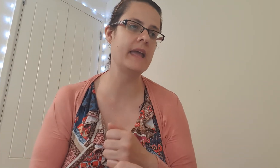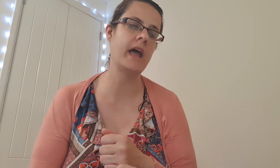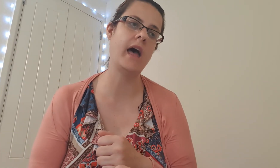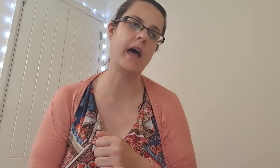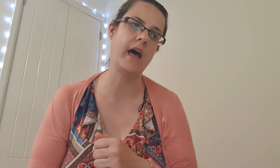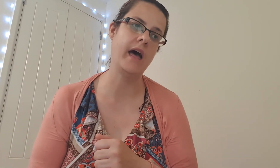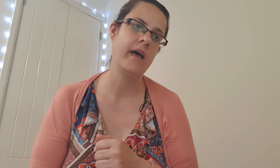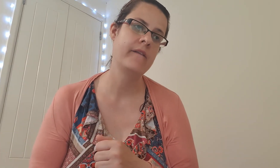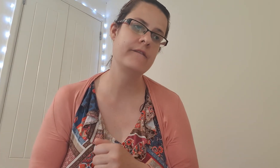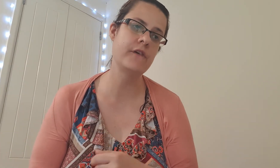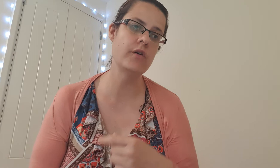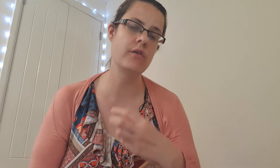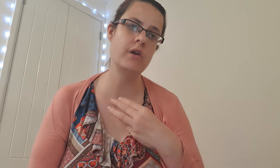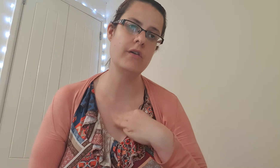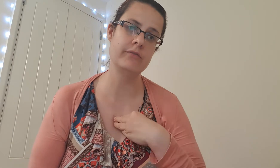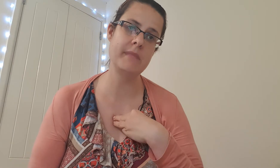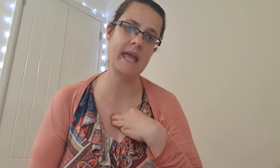a fool of me.